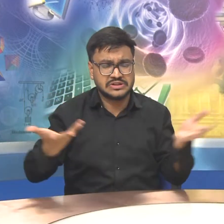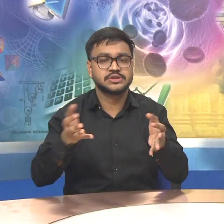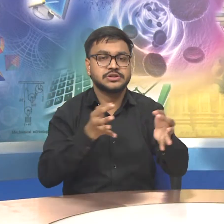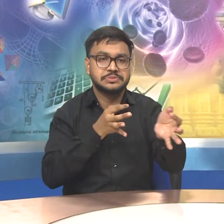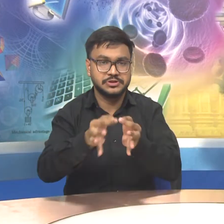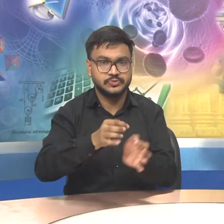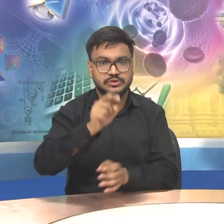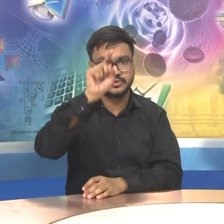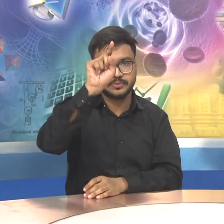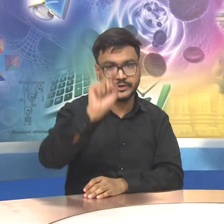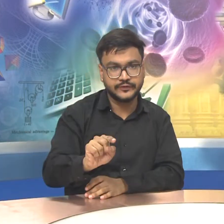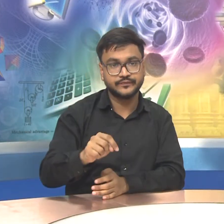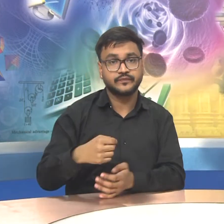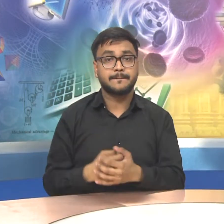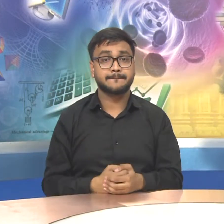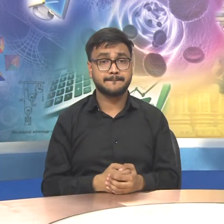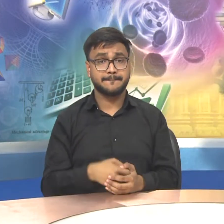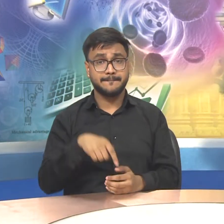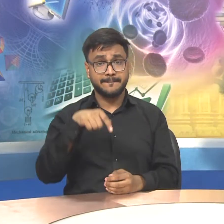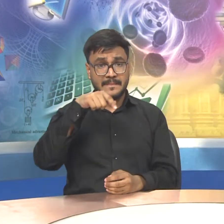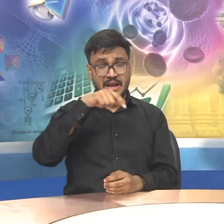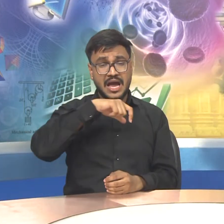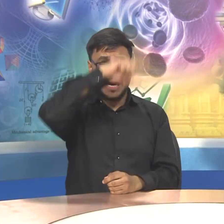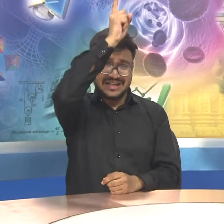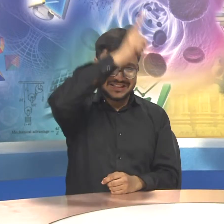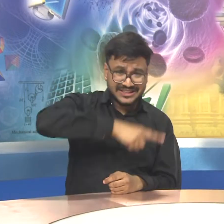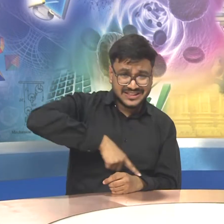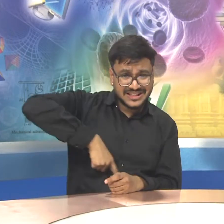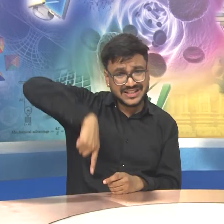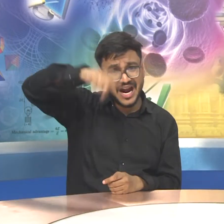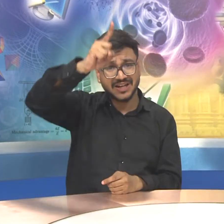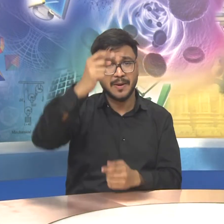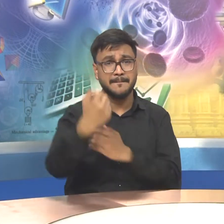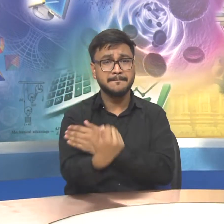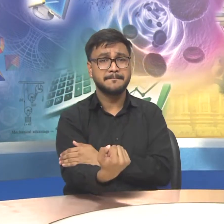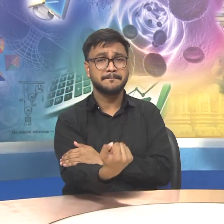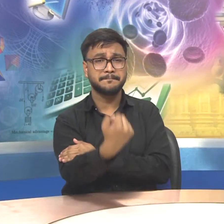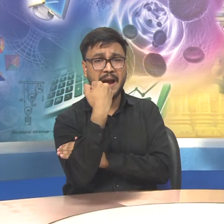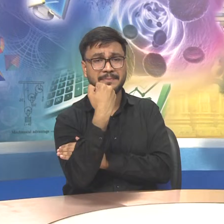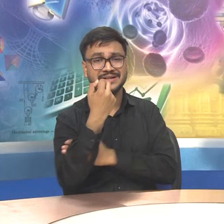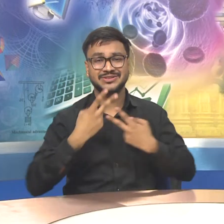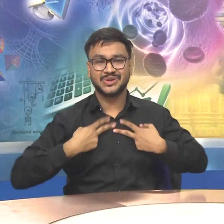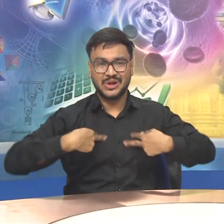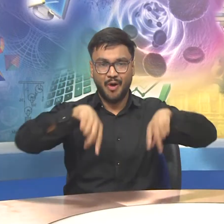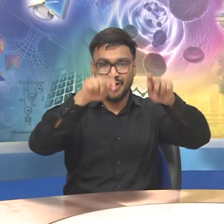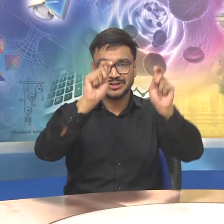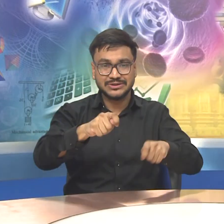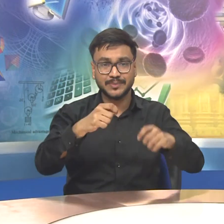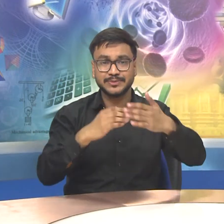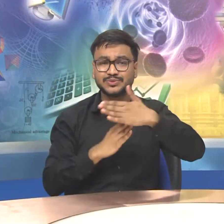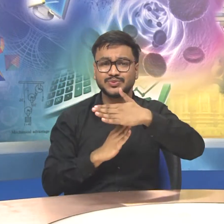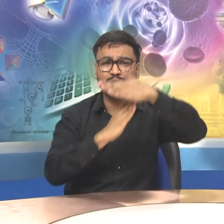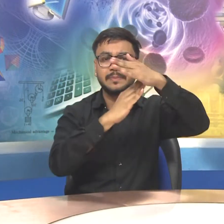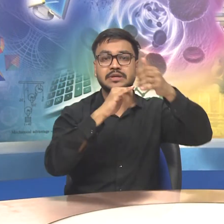Now at first we will look what is Supreme Court and what's it's doing.